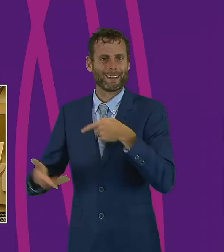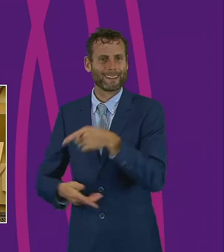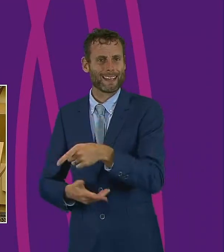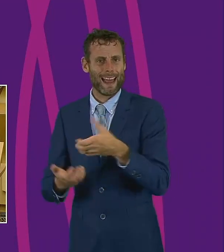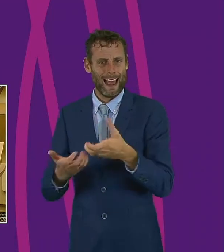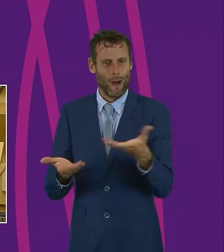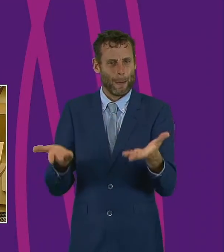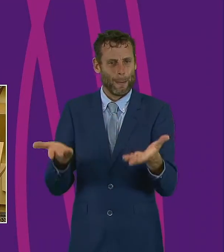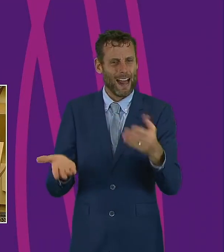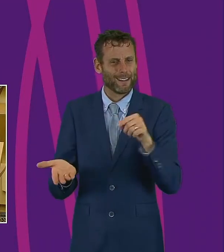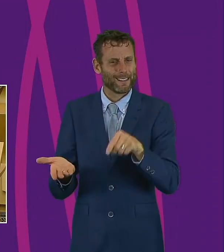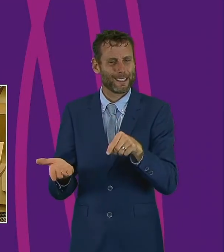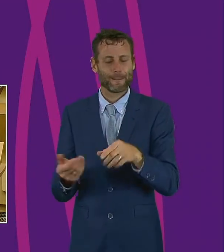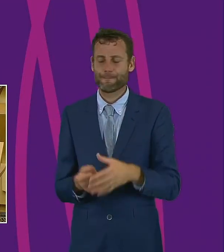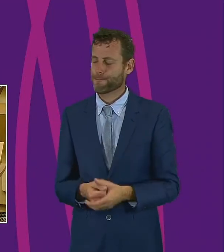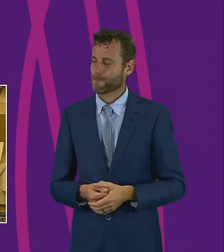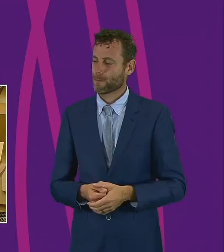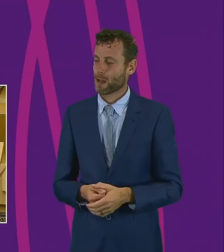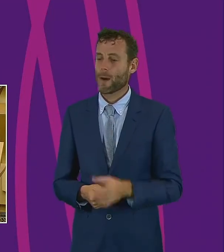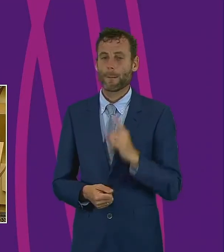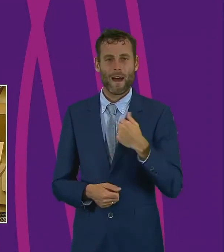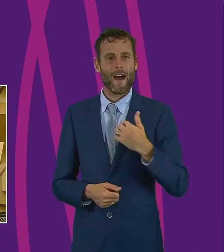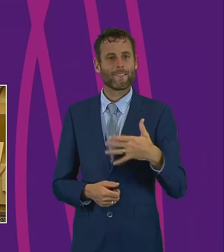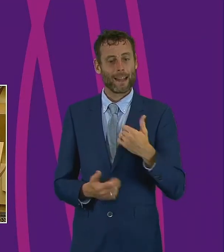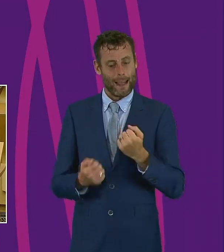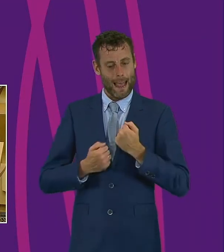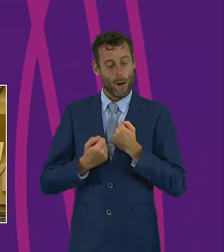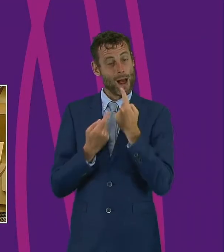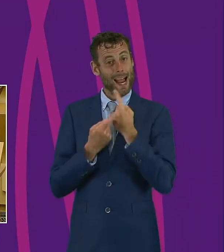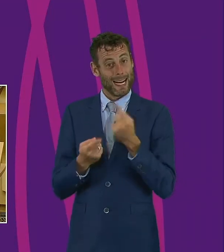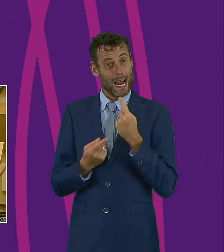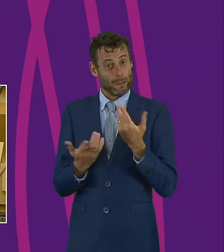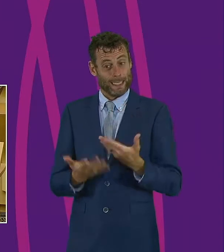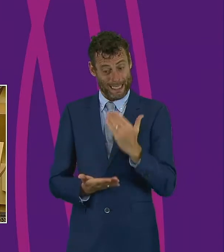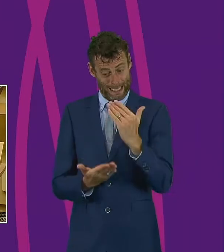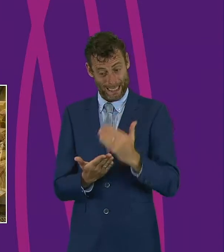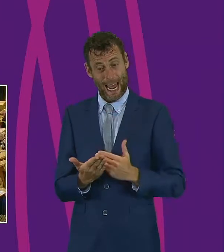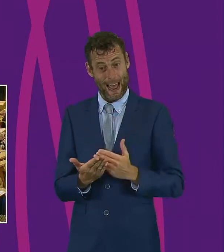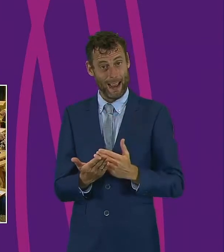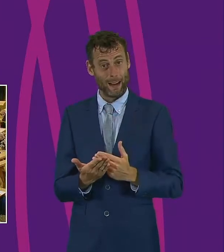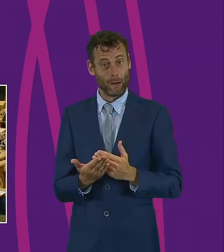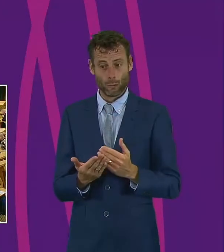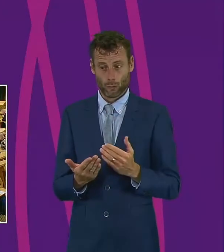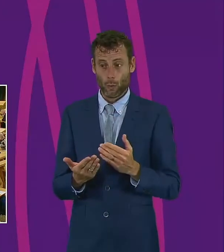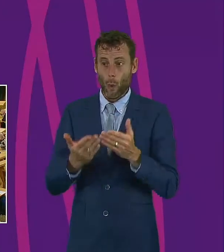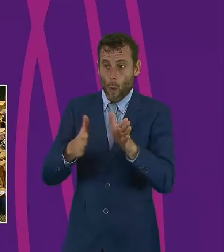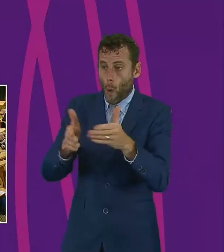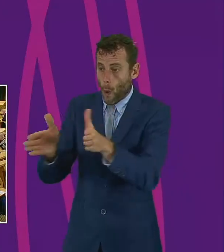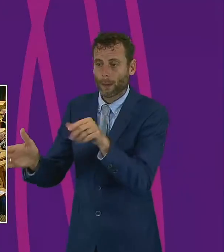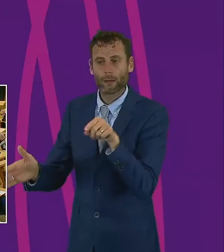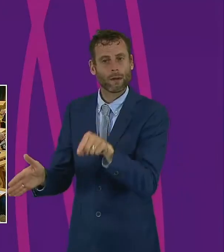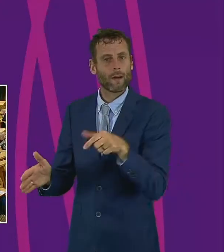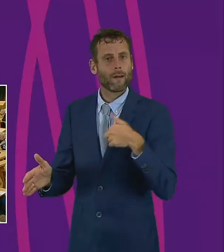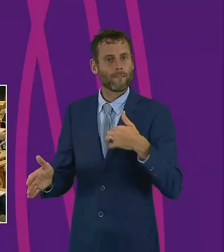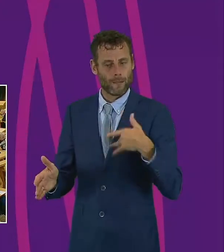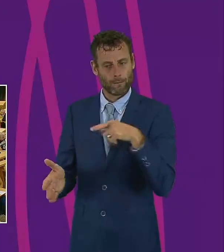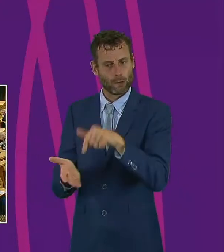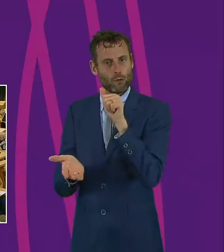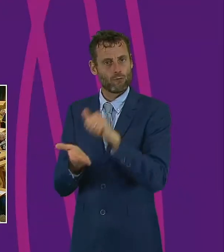the further steps we've set out today, I think, take us very firmly in the right direction. Polly McNeill to be followed by Kenneth